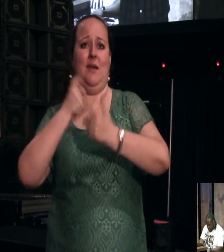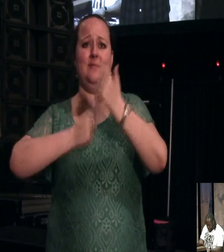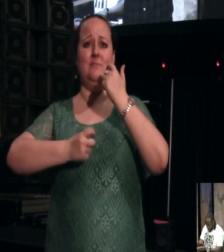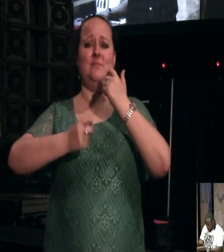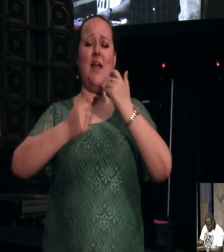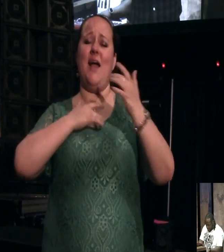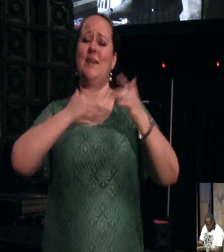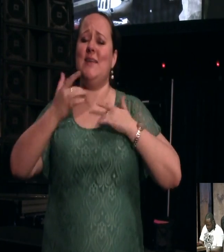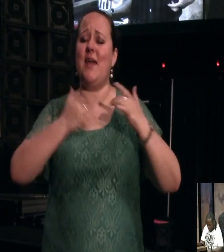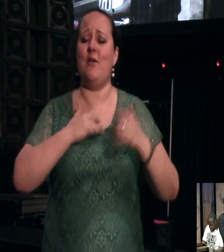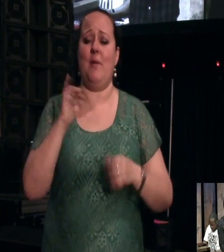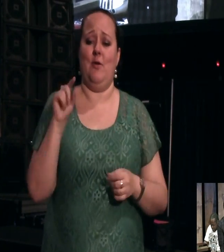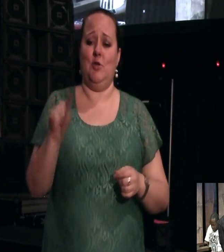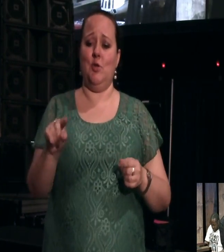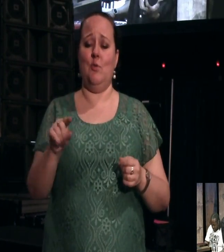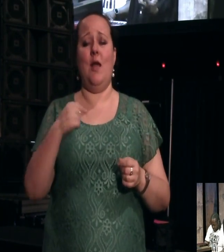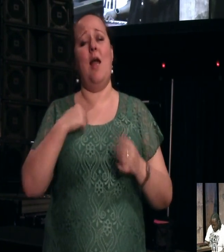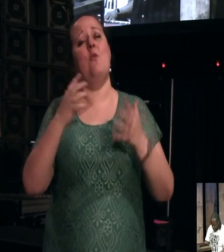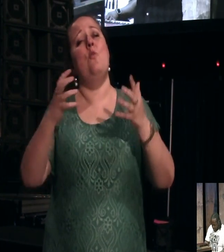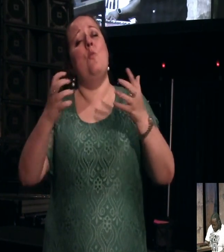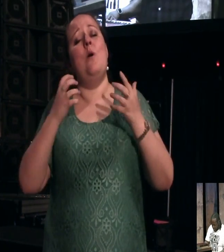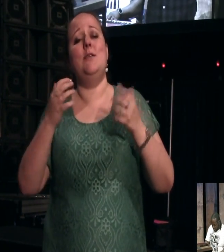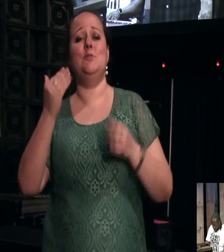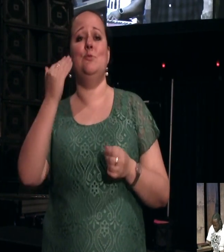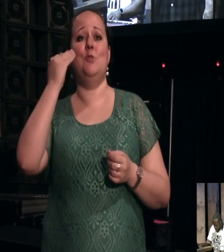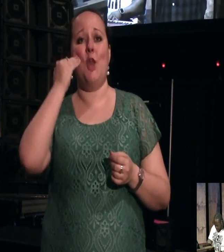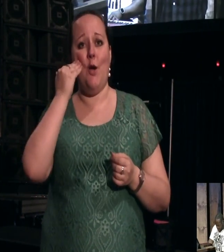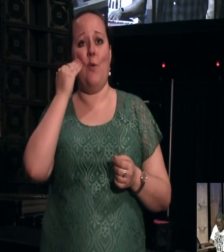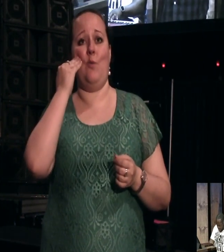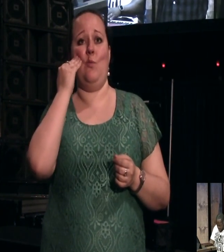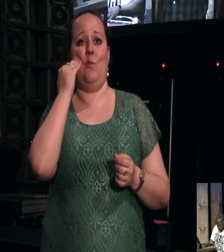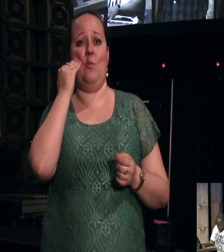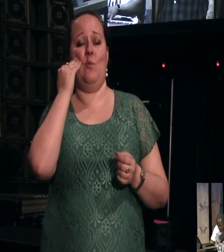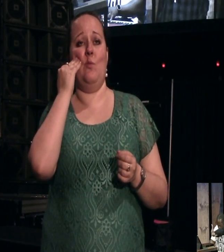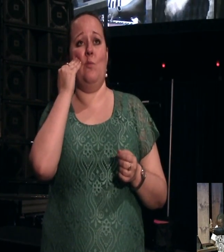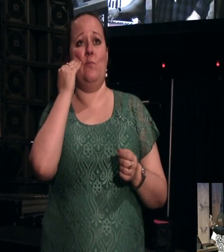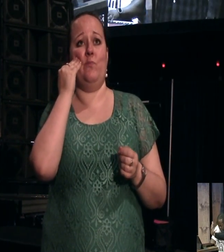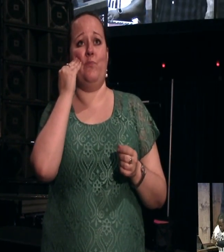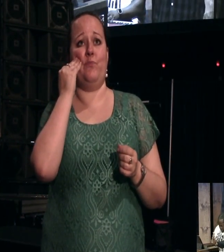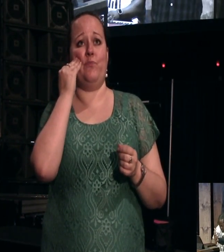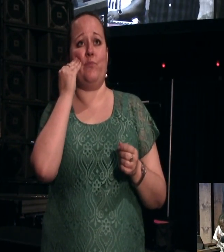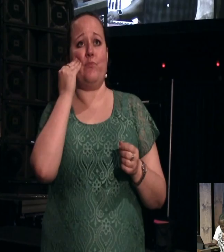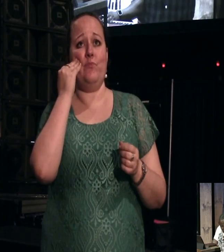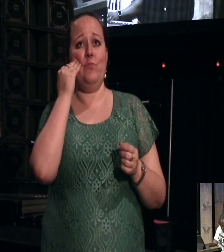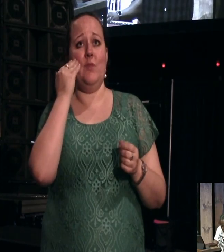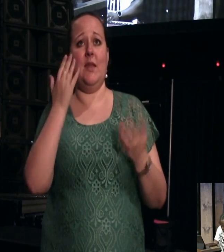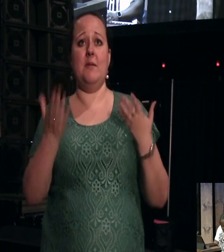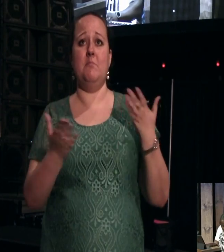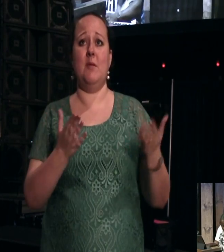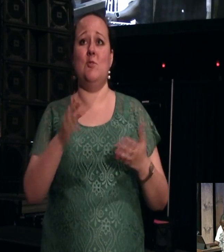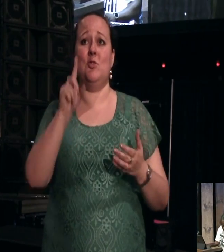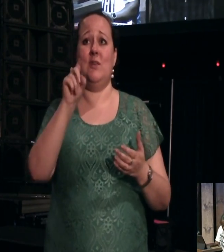about? What do you want to ask me for? I care about it. I want to know.